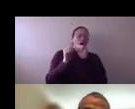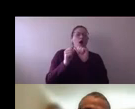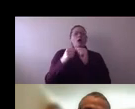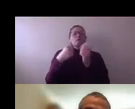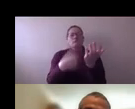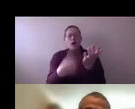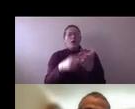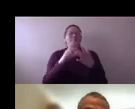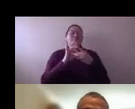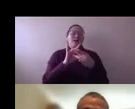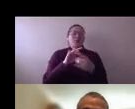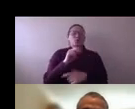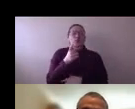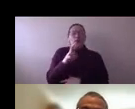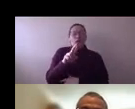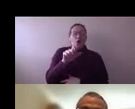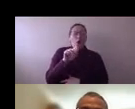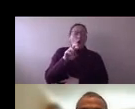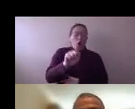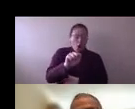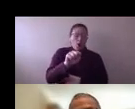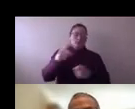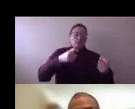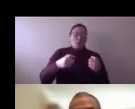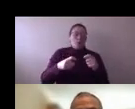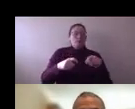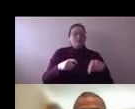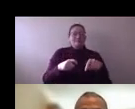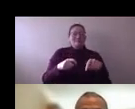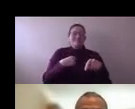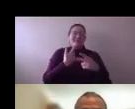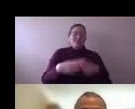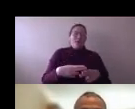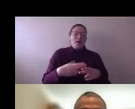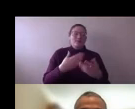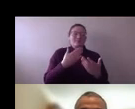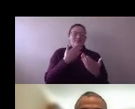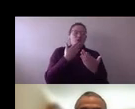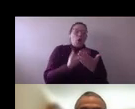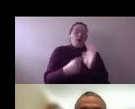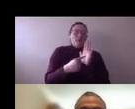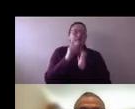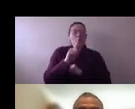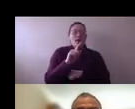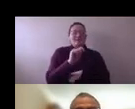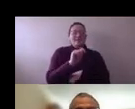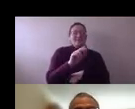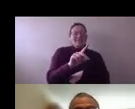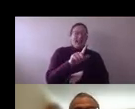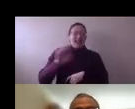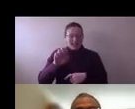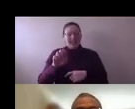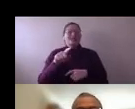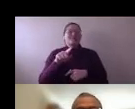on nuclear arms control. So this is I call it as a good example of TDD playing the